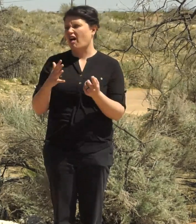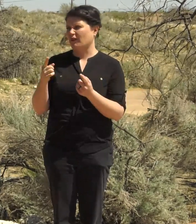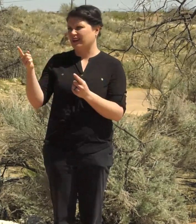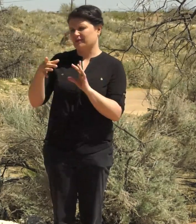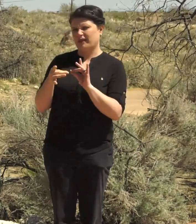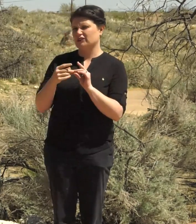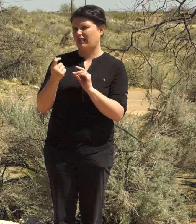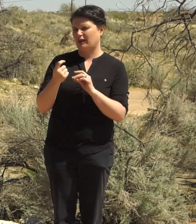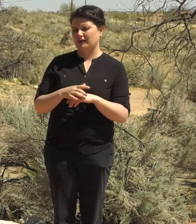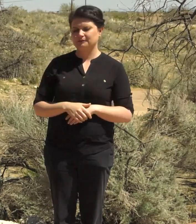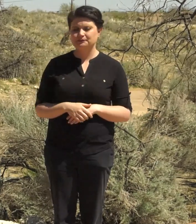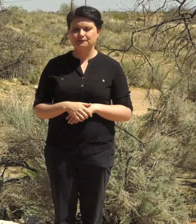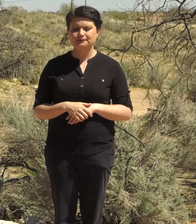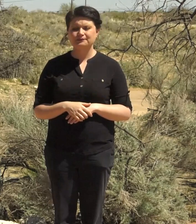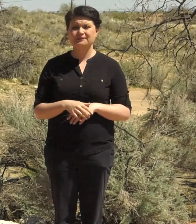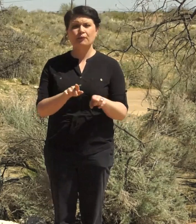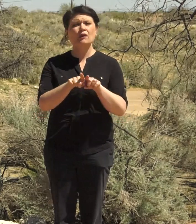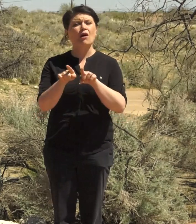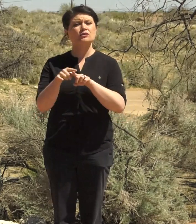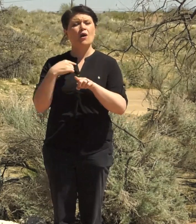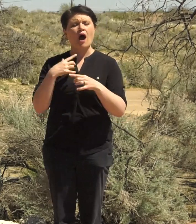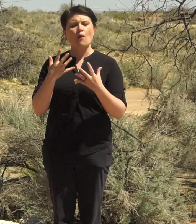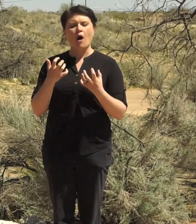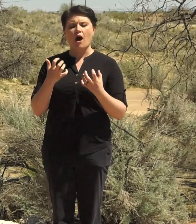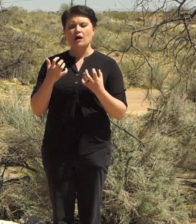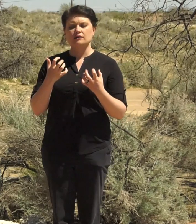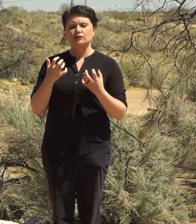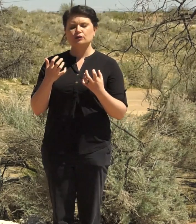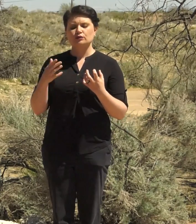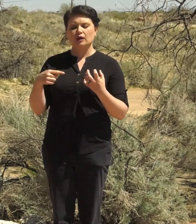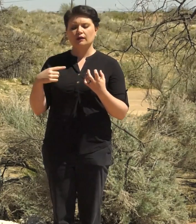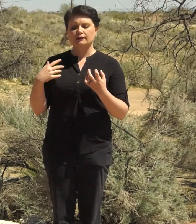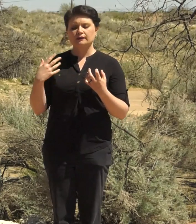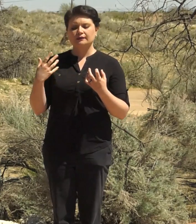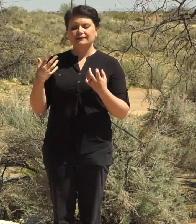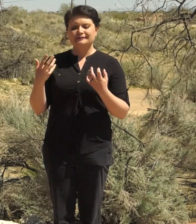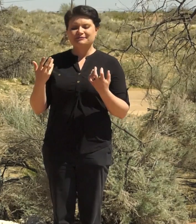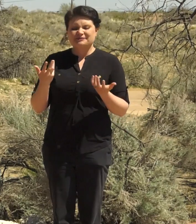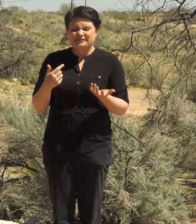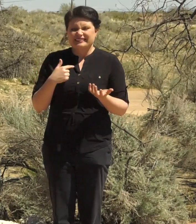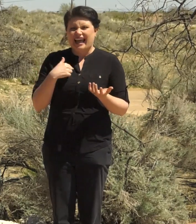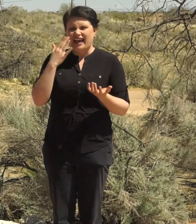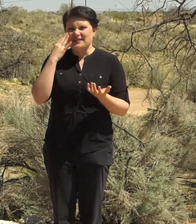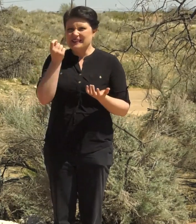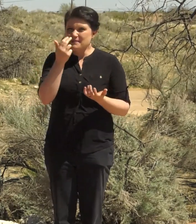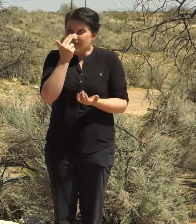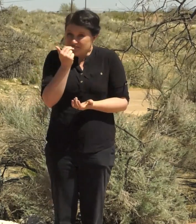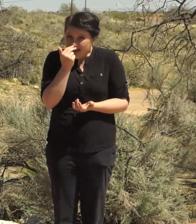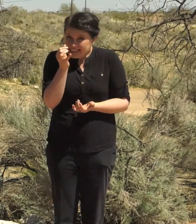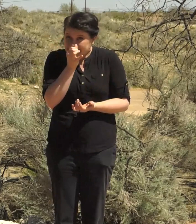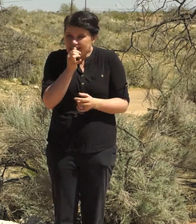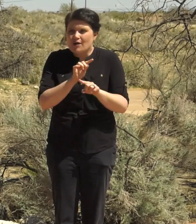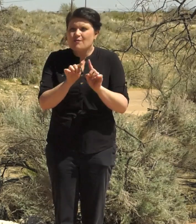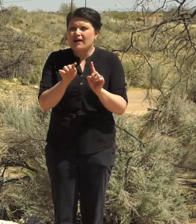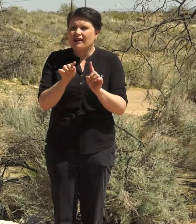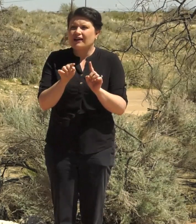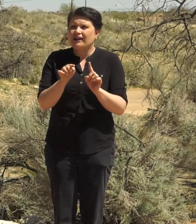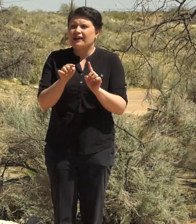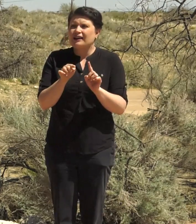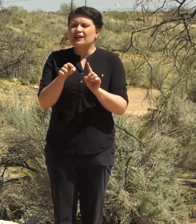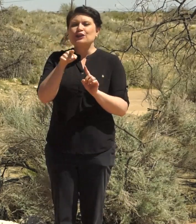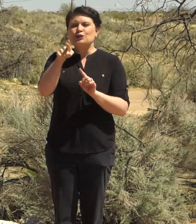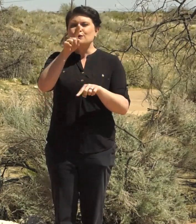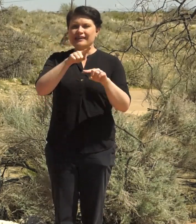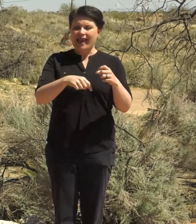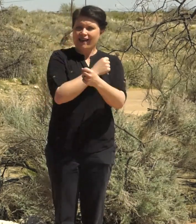I also want to, this is kind of a funny way to remember this, but you can't hug your friends, but you can hug